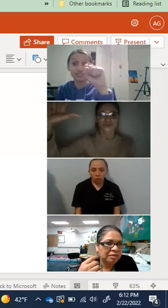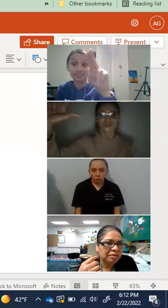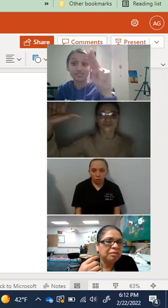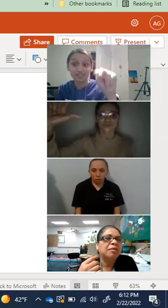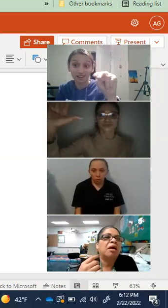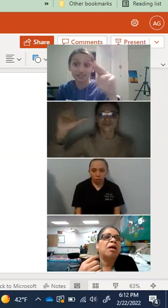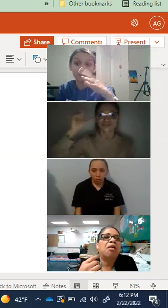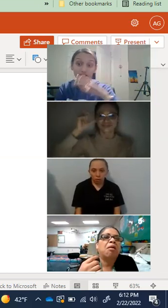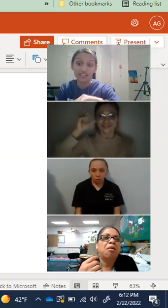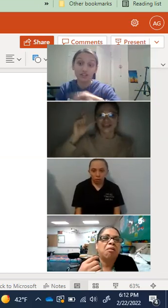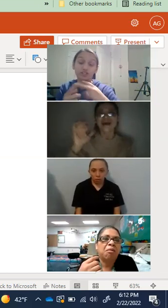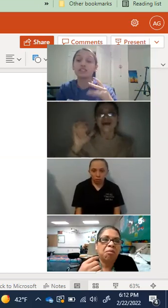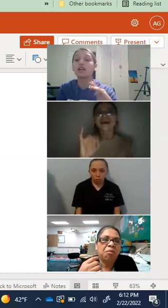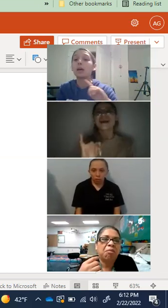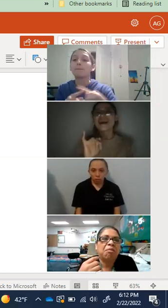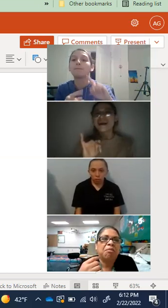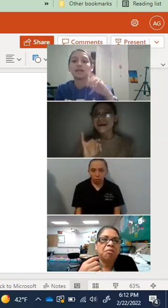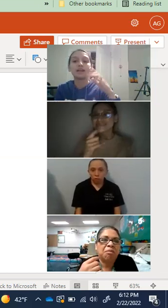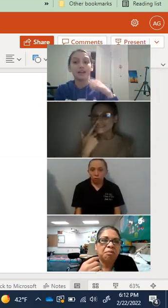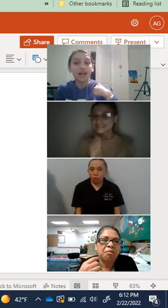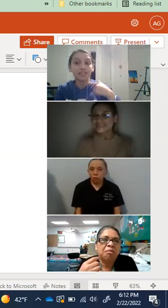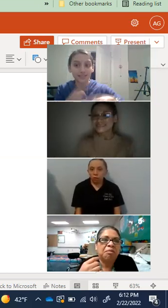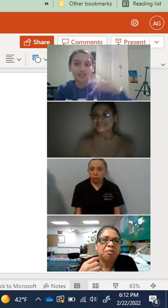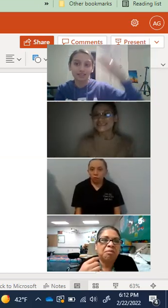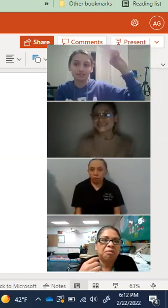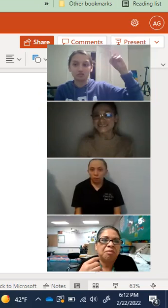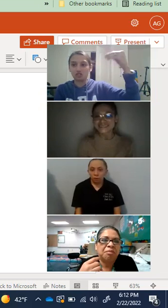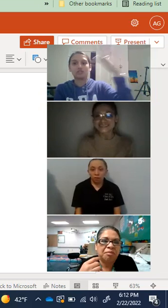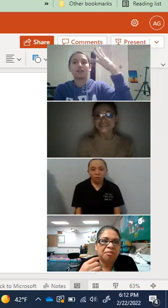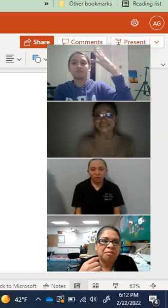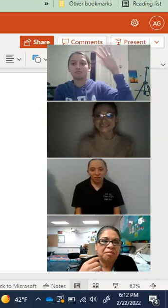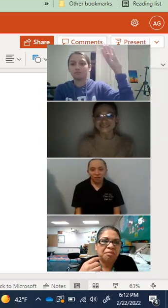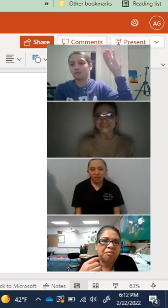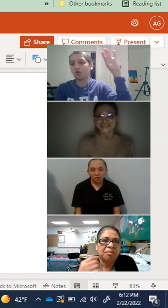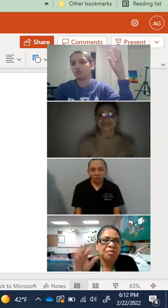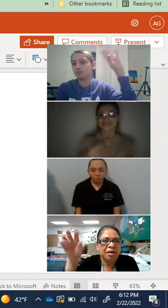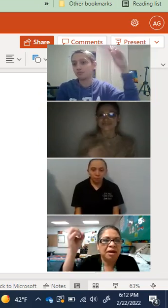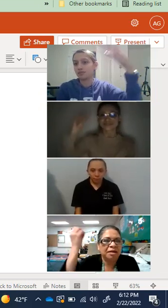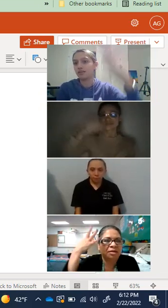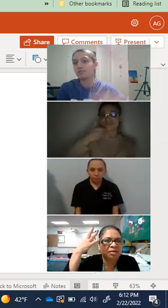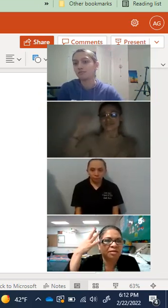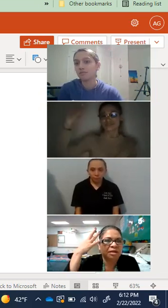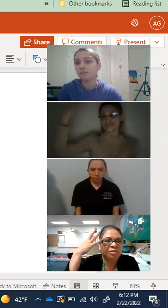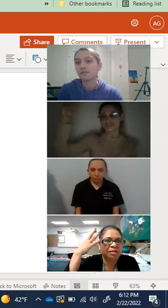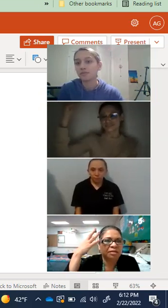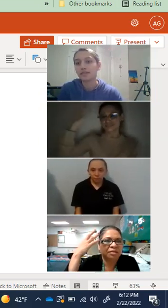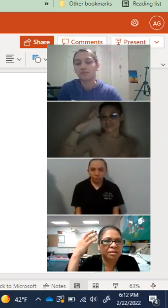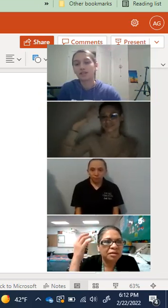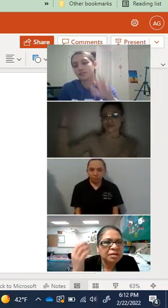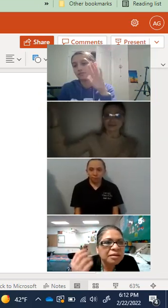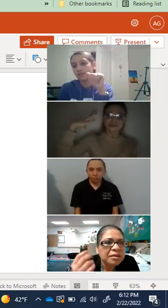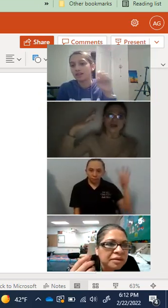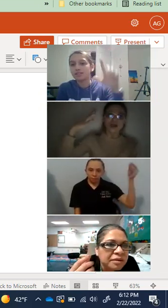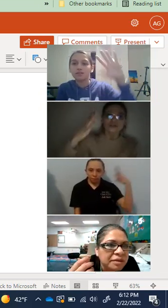sun for like English sign. But I sign just sun, or yeah, sun.